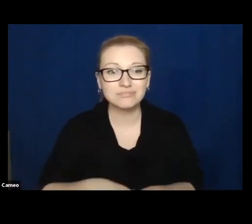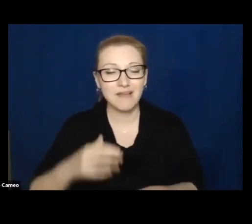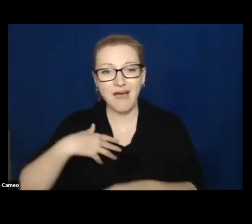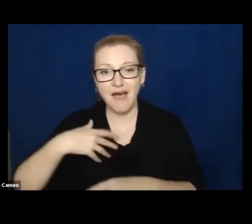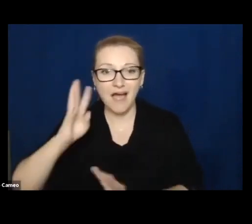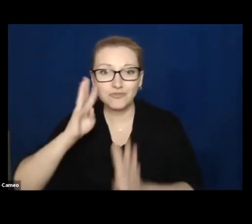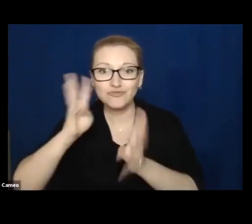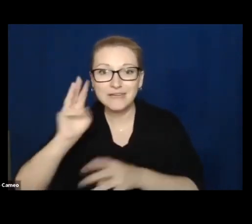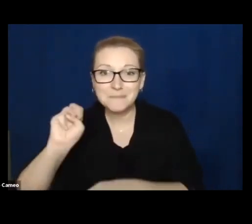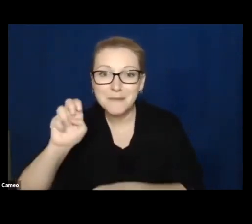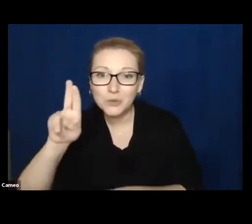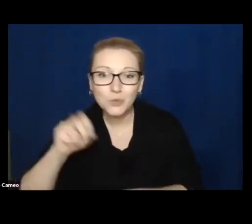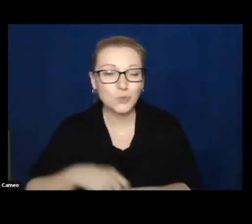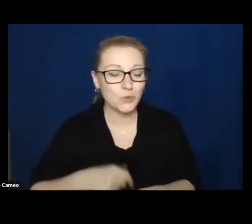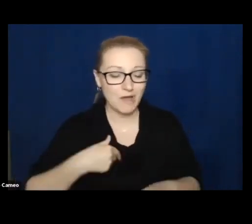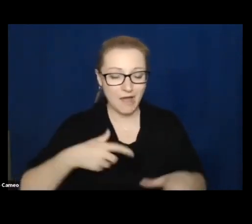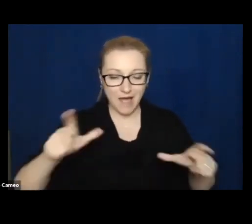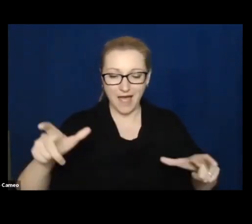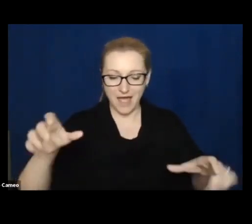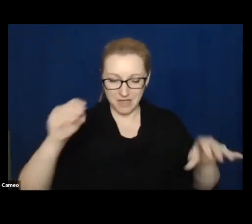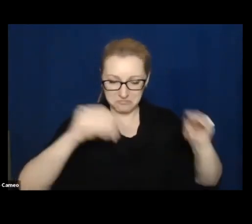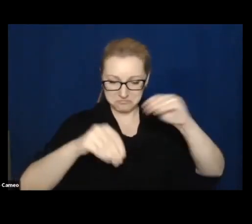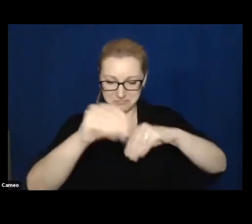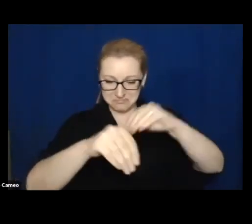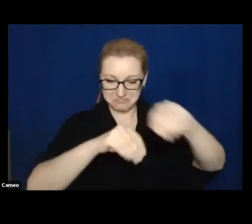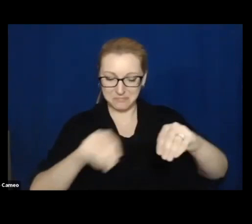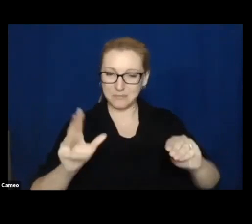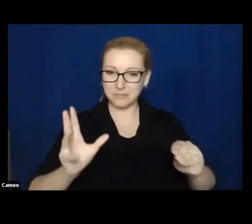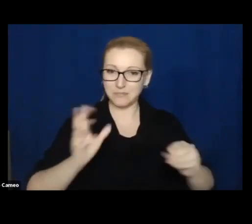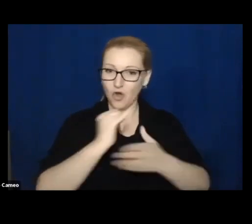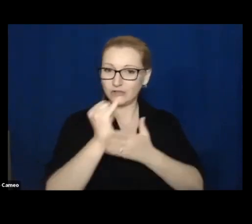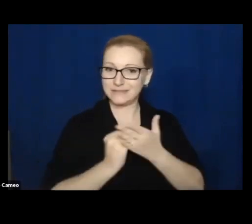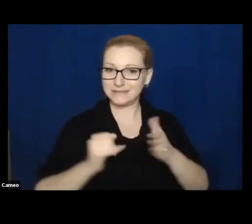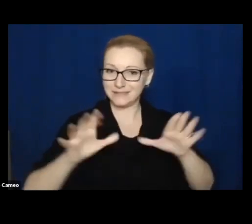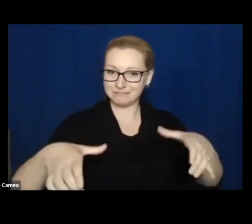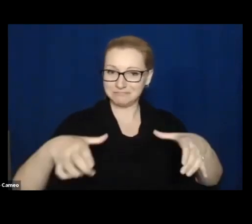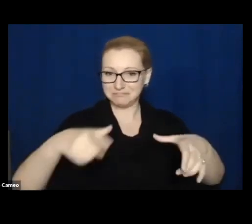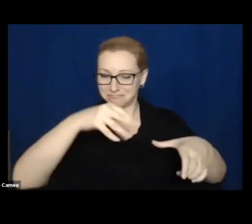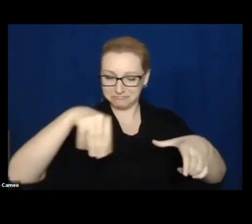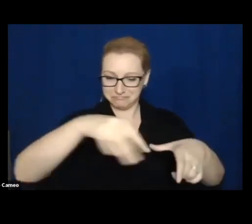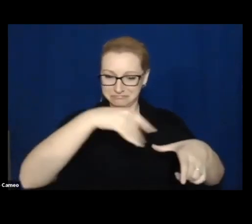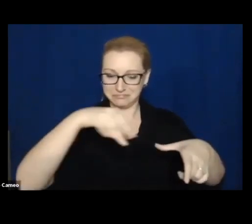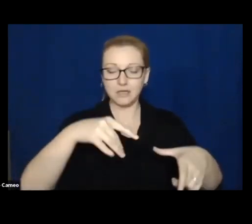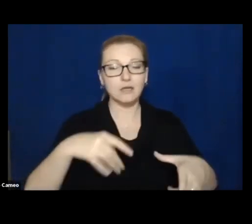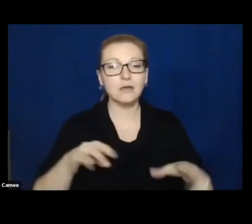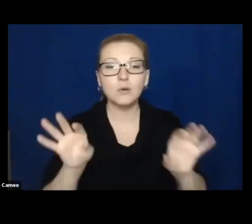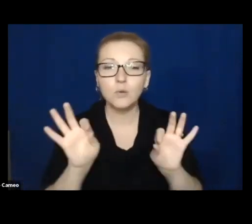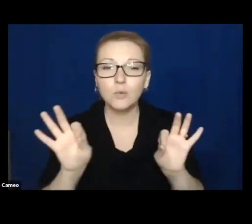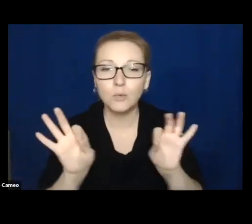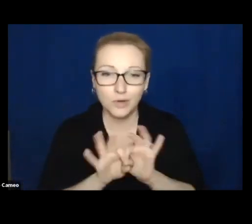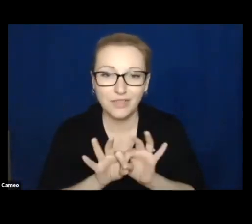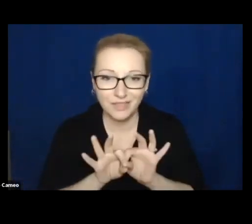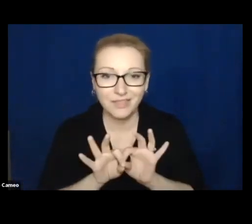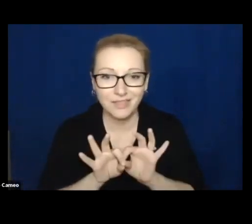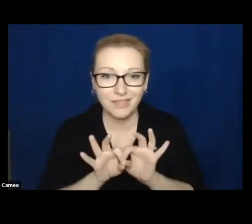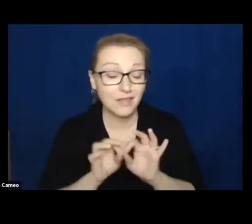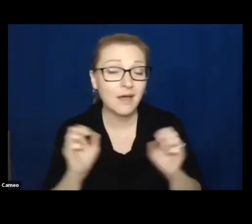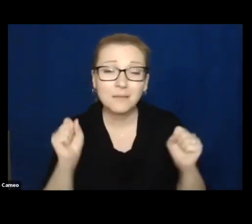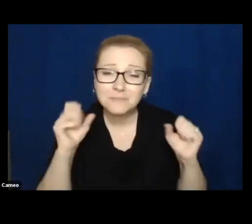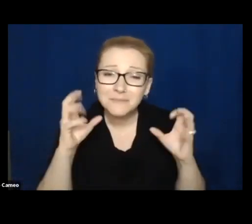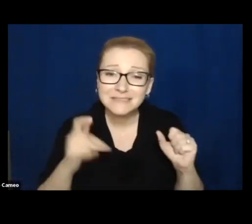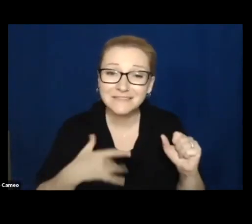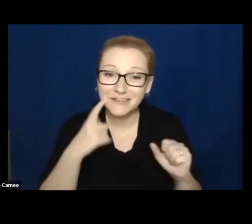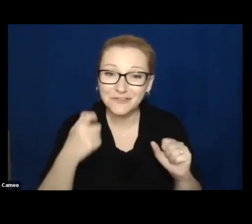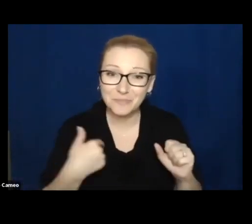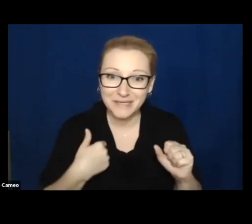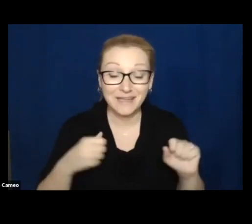garnished beautiful dishes, and it was so worth it. It's an incredible feeling for me that I have now to be